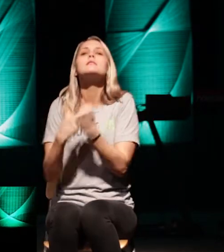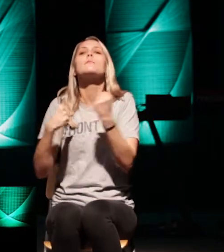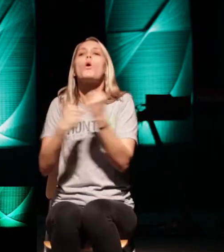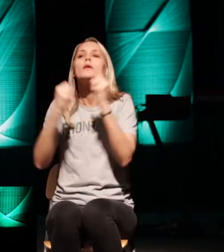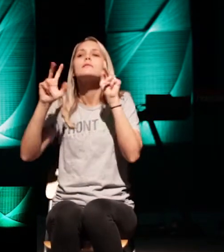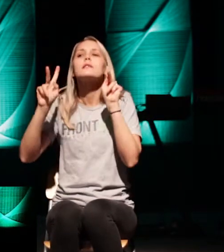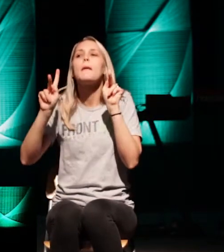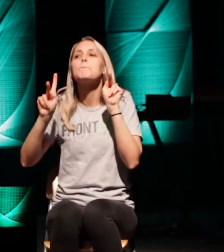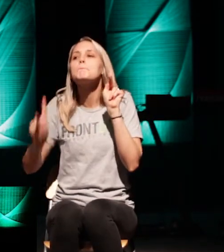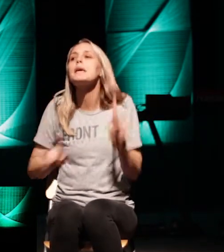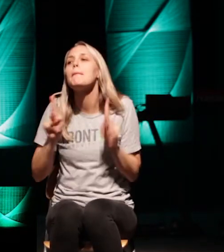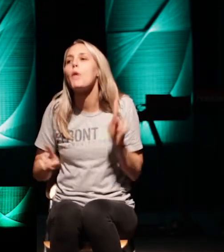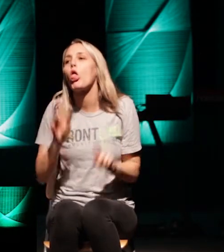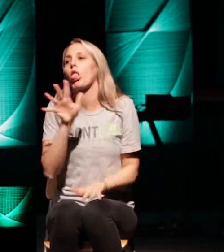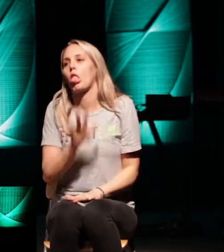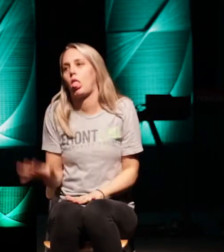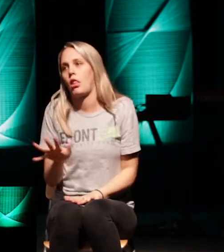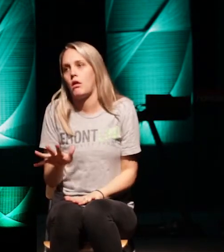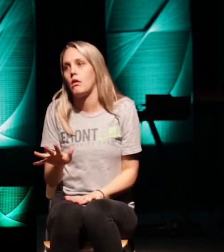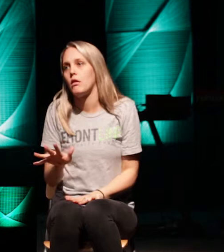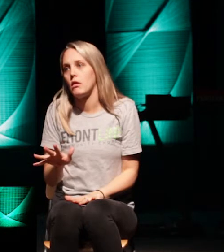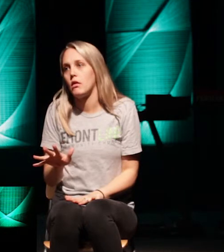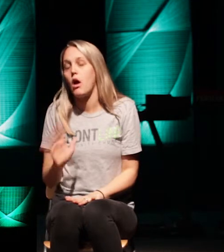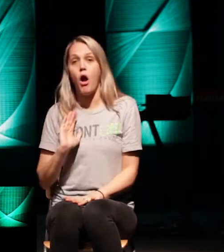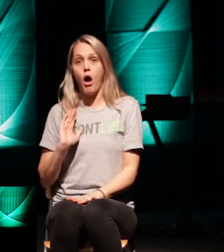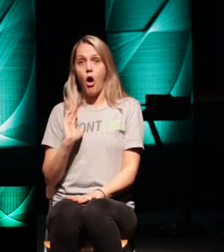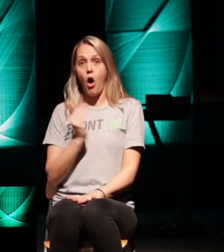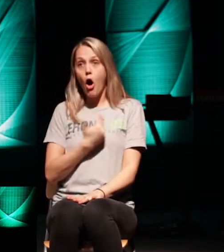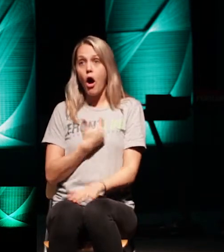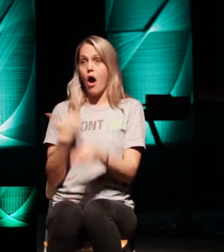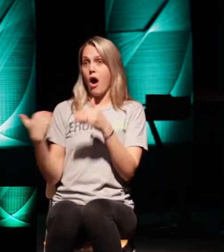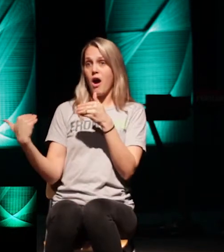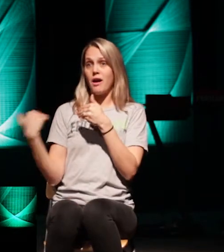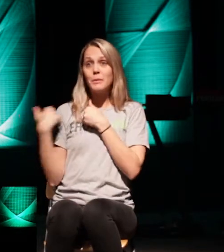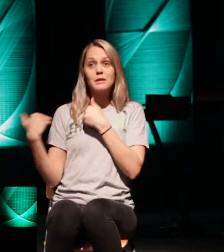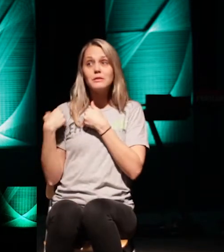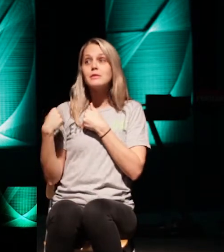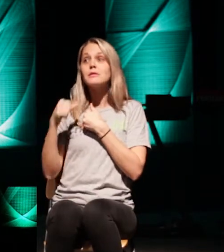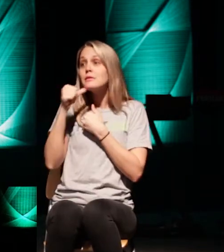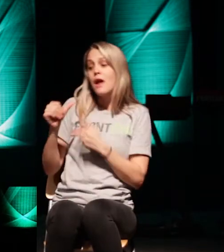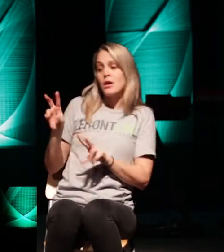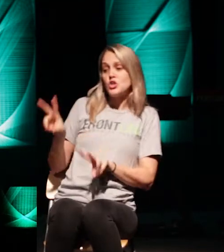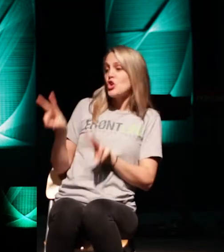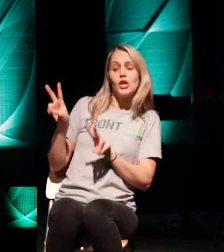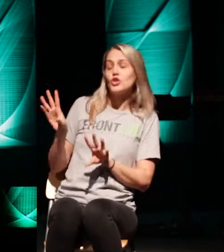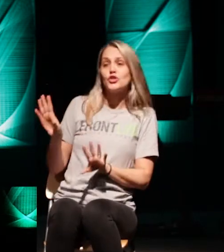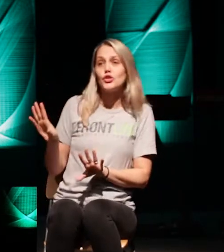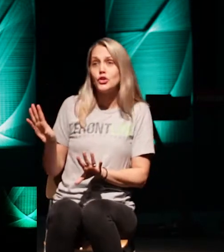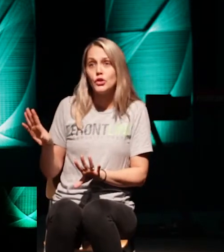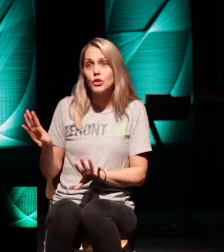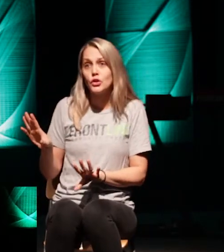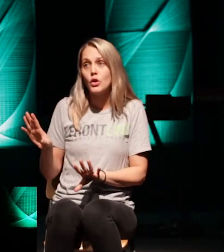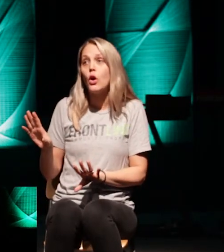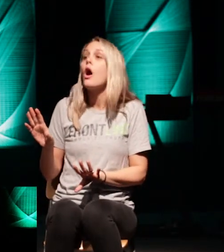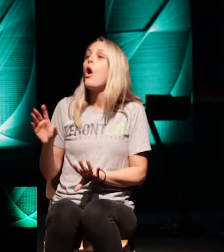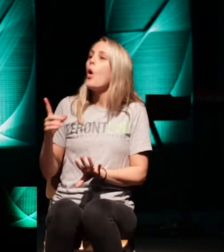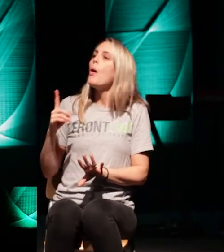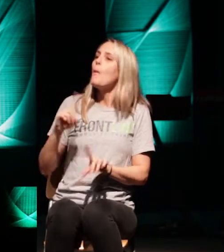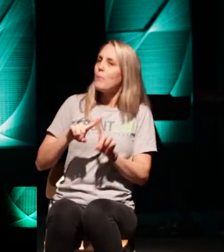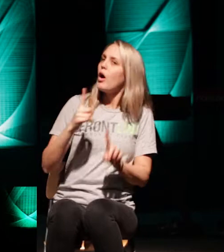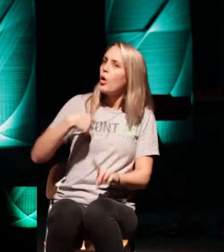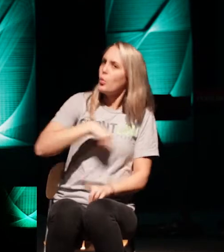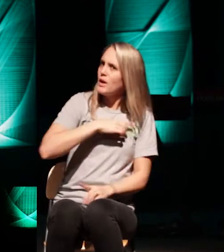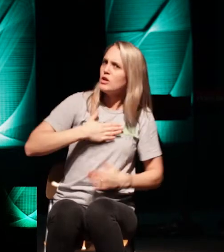People. And our job is not judge. And we love to put the hat of judge